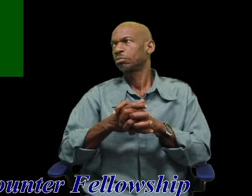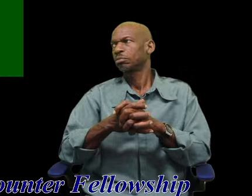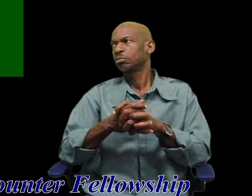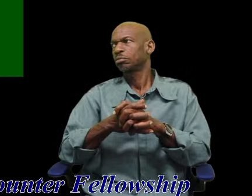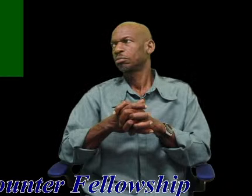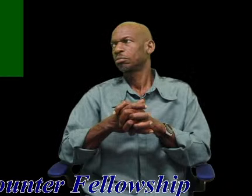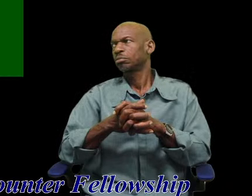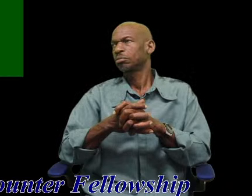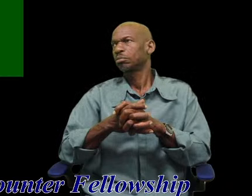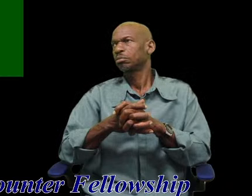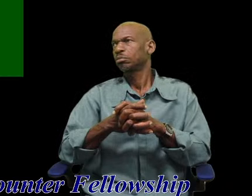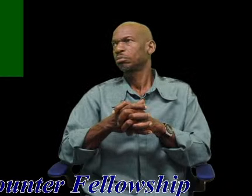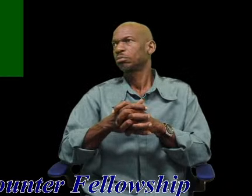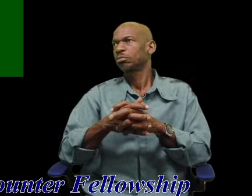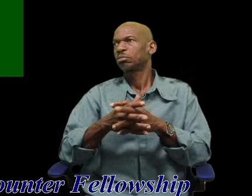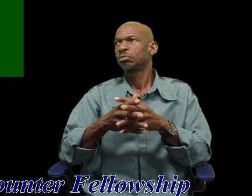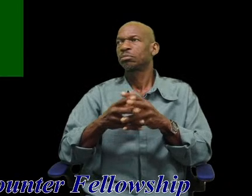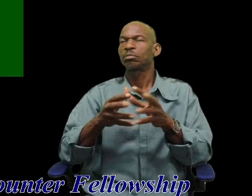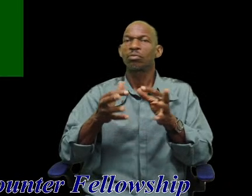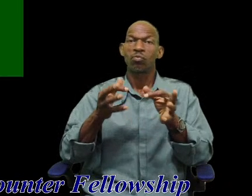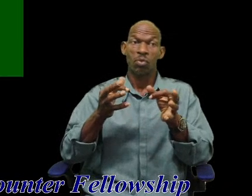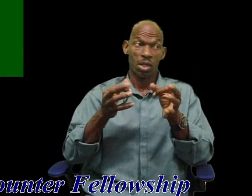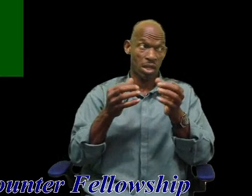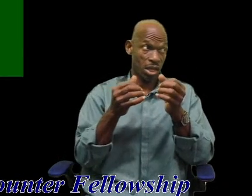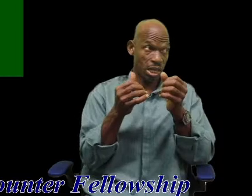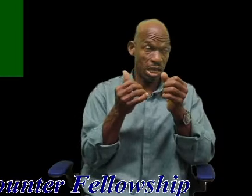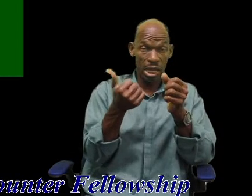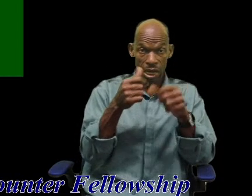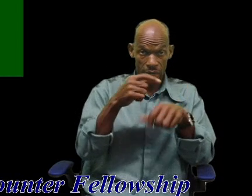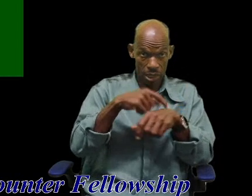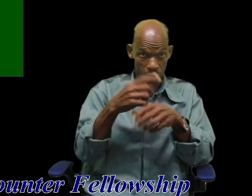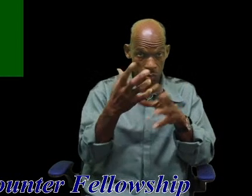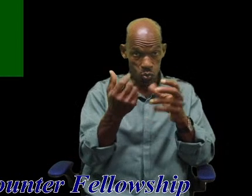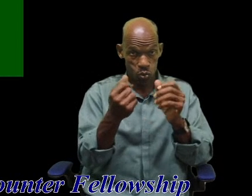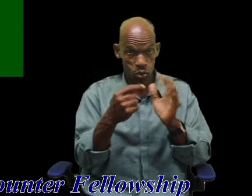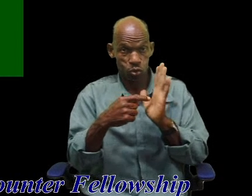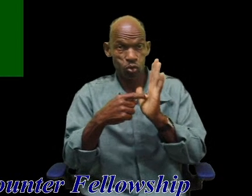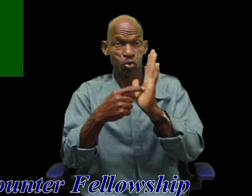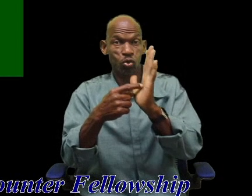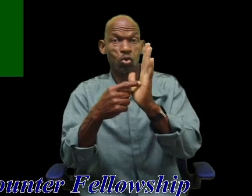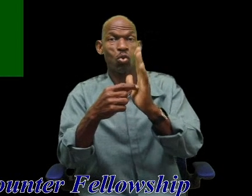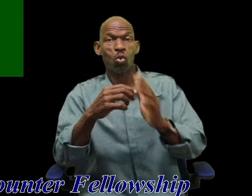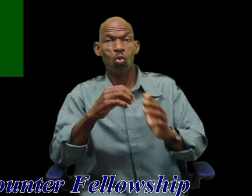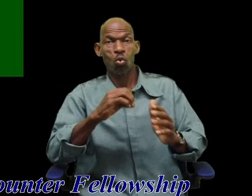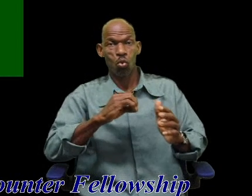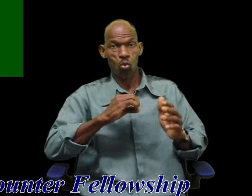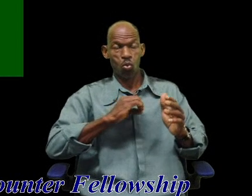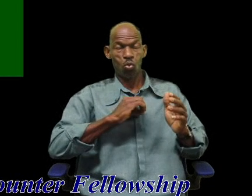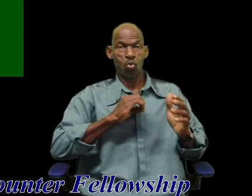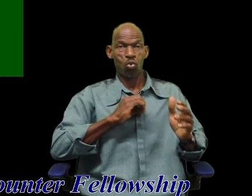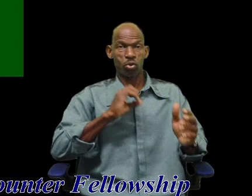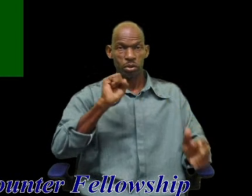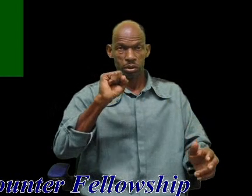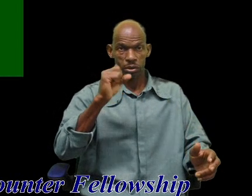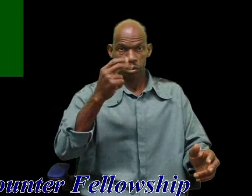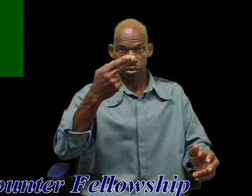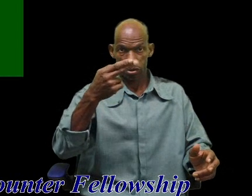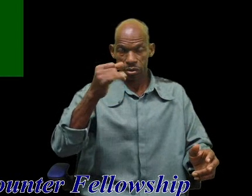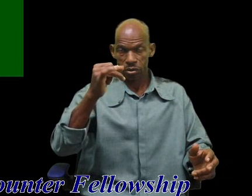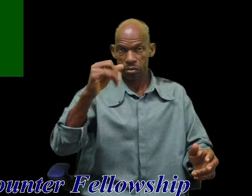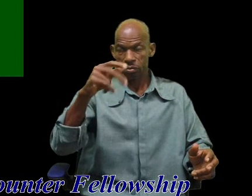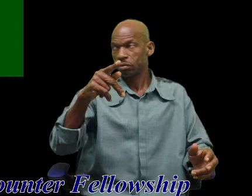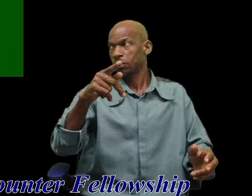If I'm showing ownership using the apostrophe, my apostrophe will go on top here.